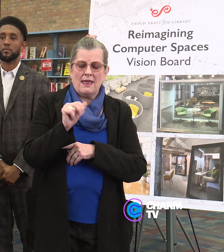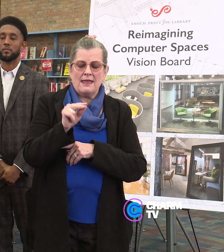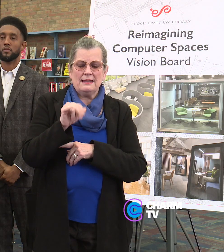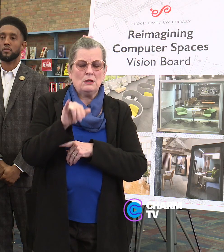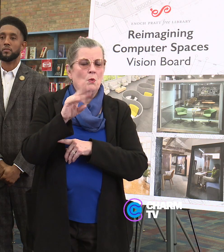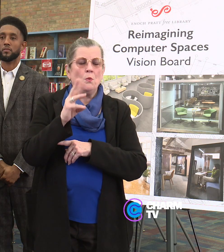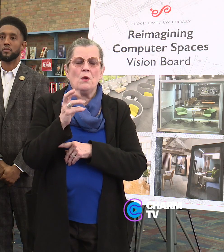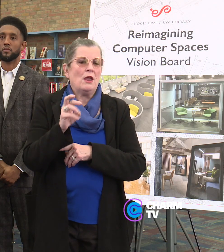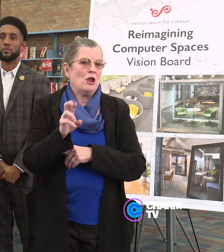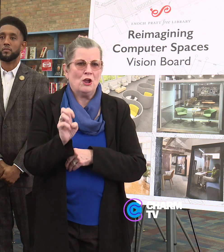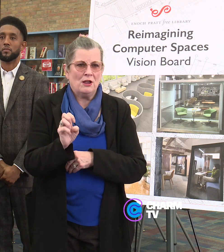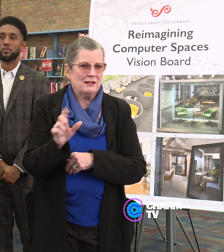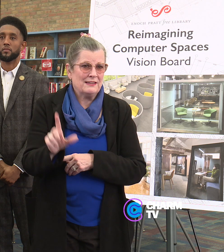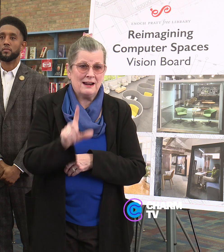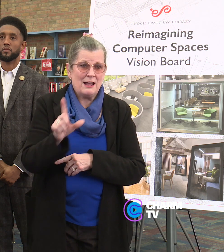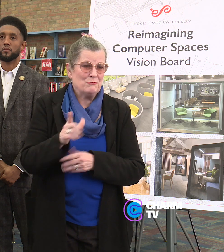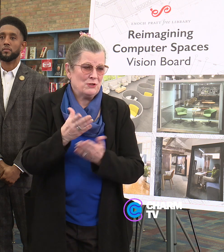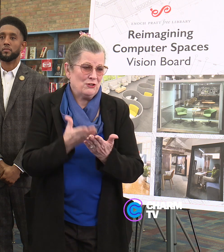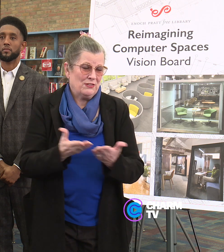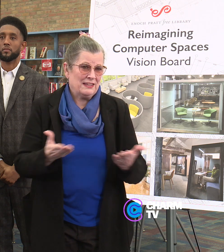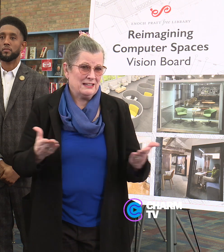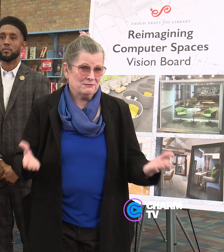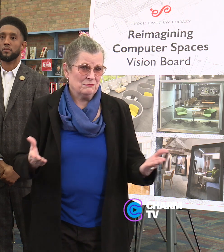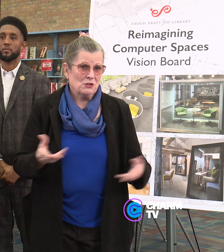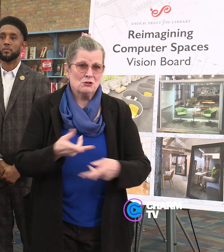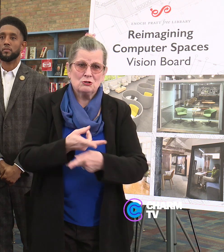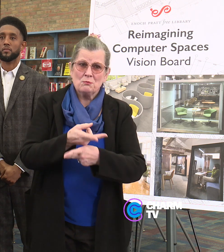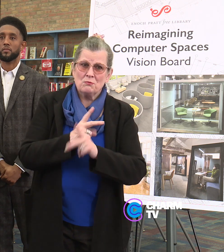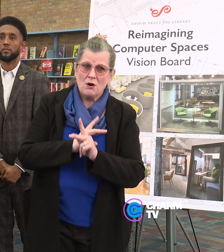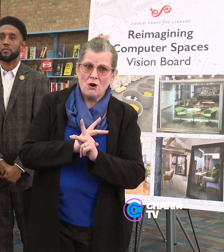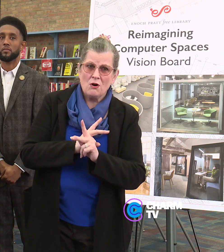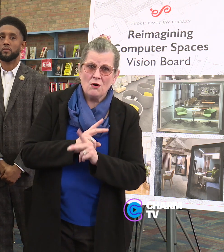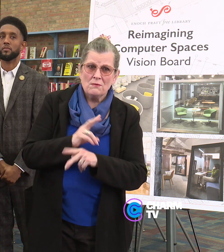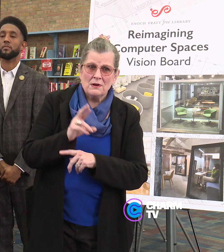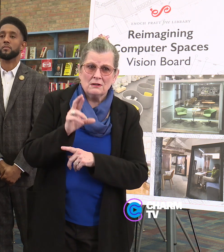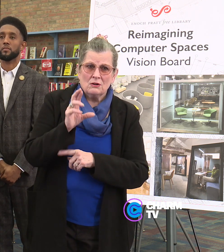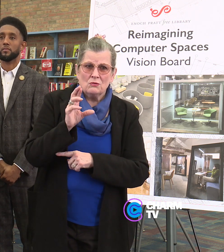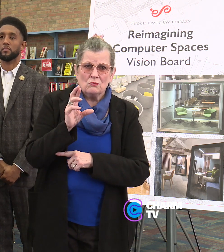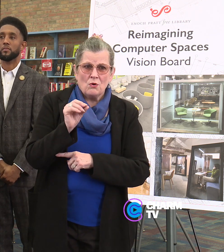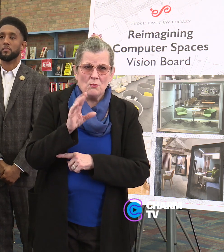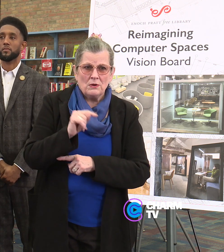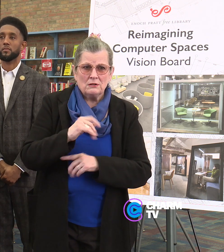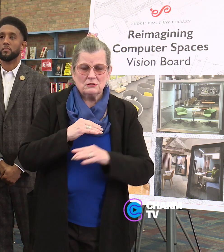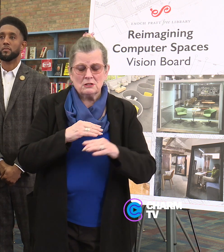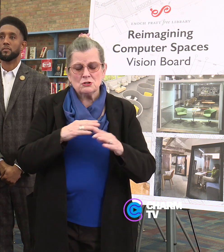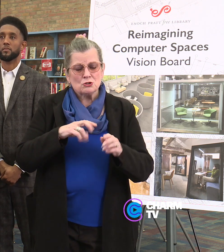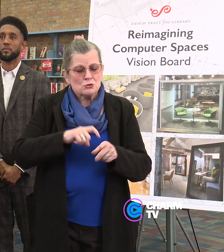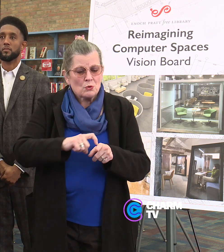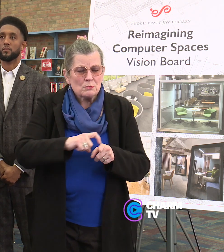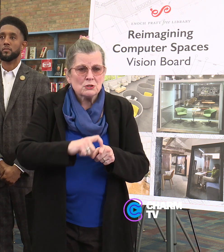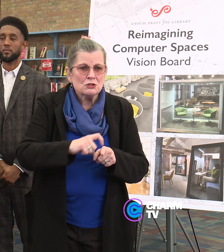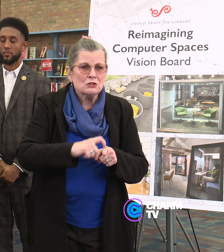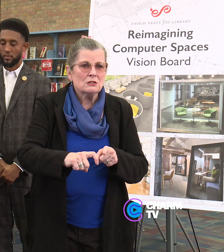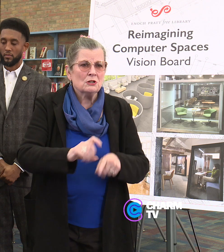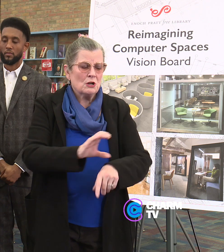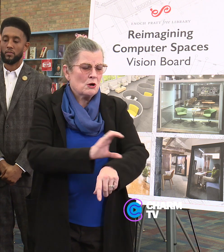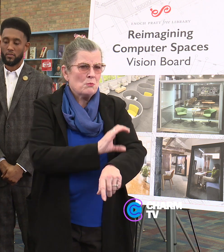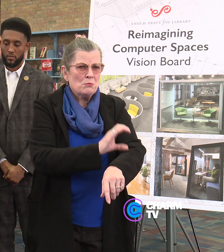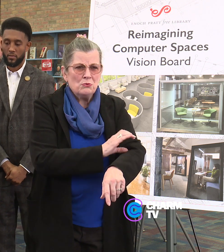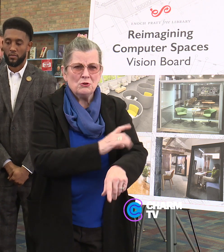where teens and children can check out robotics, cameras, computers, sewing machines, and more, just like they check out a